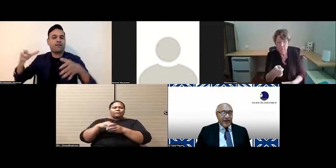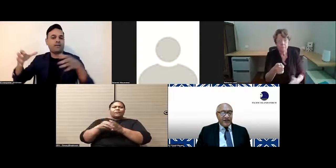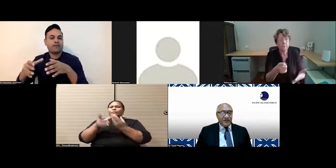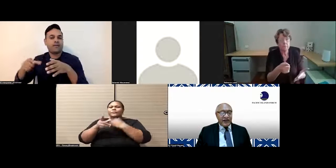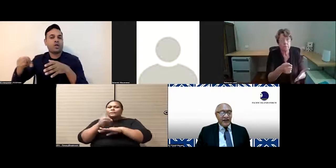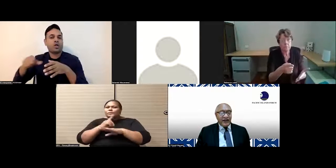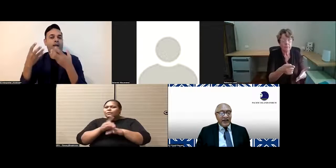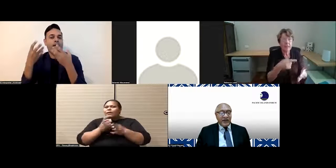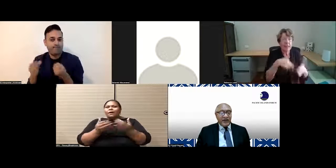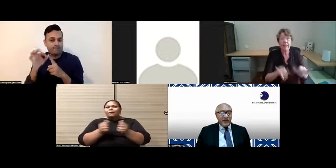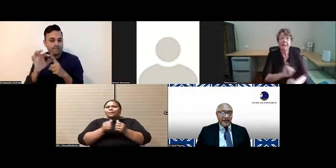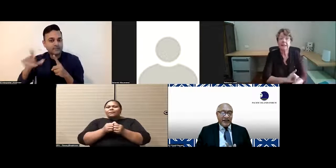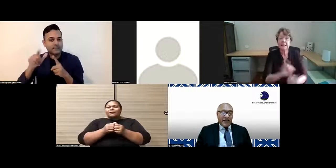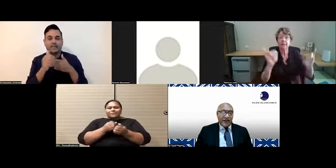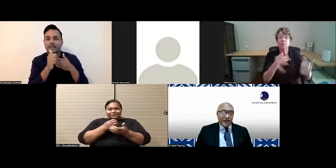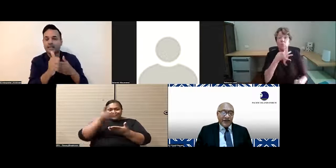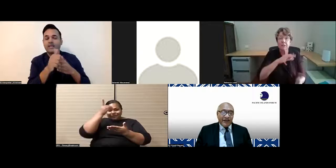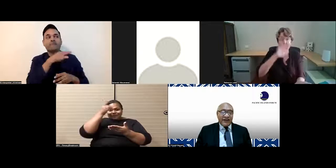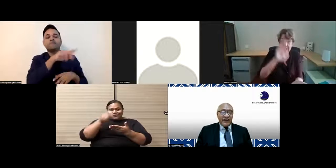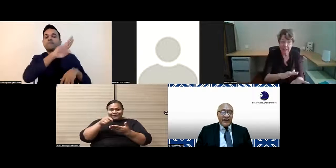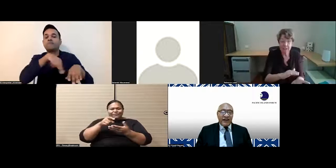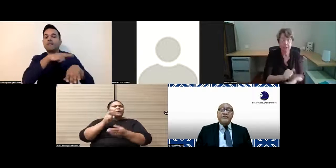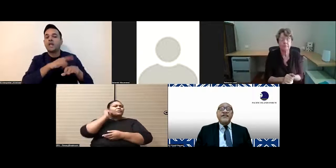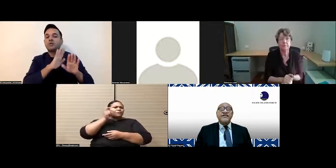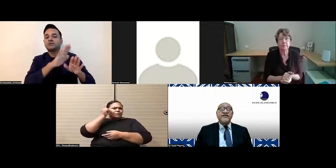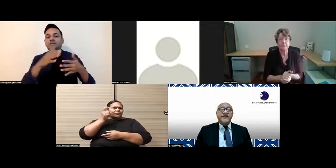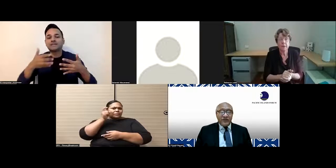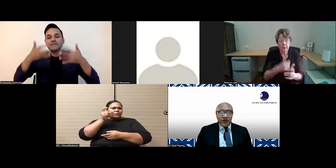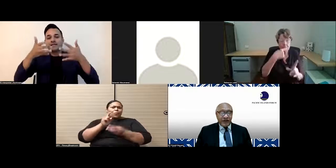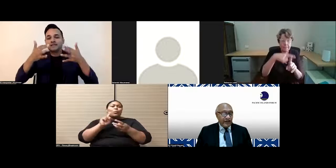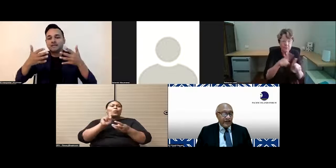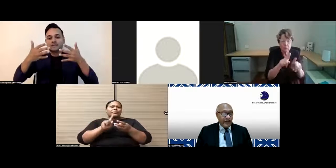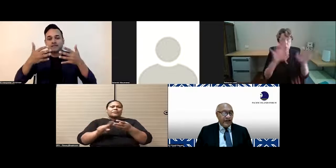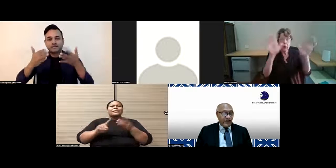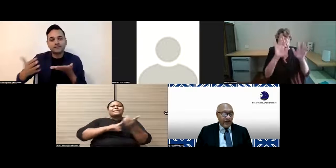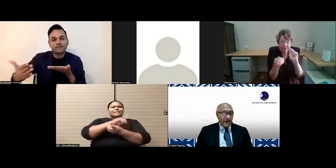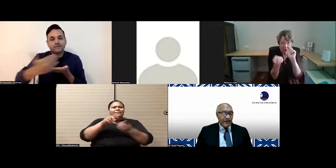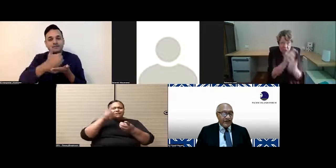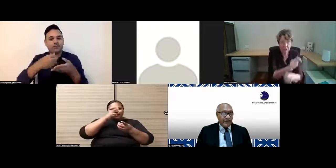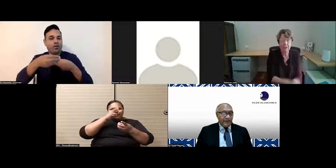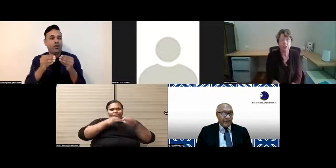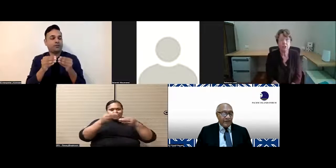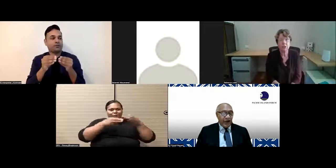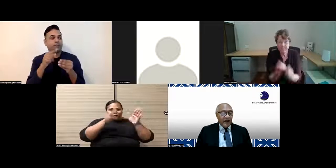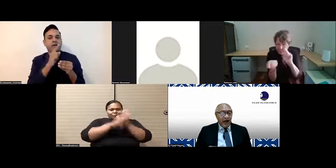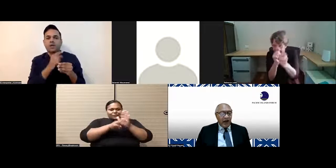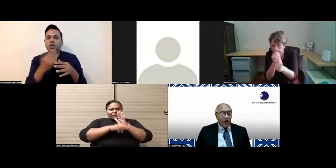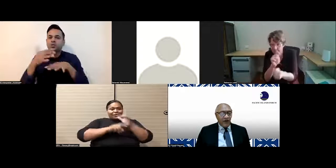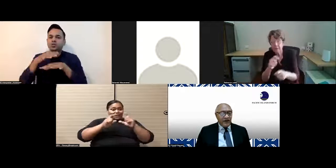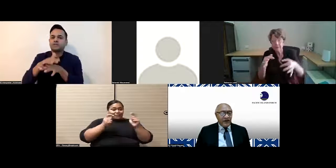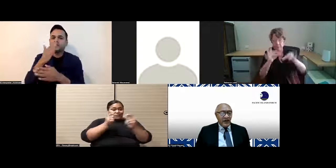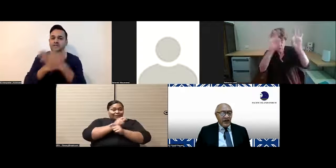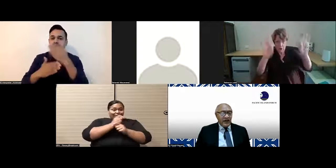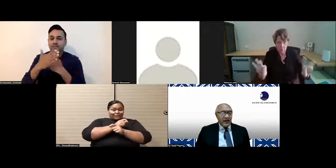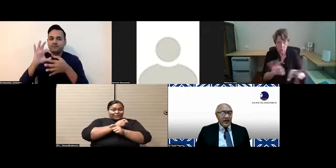risk management, as well as in climate change adaptation framework and strategies.